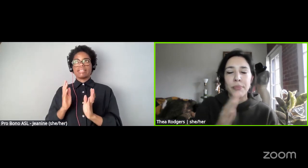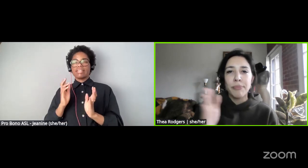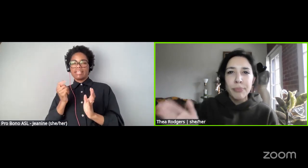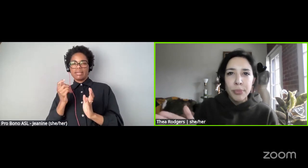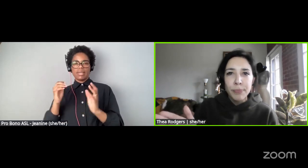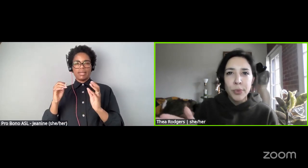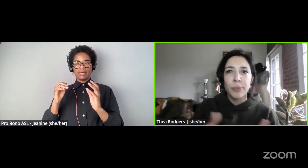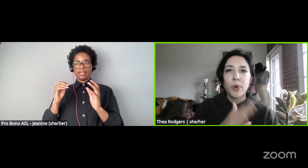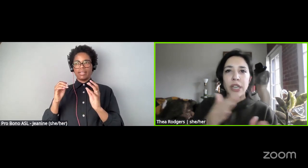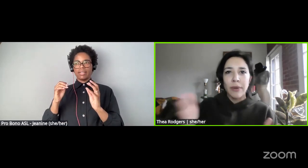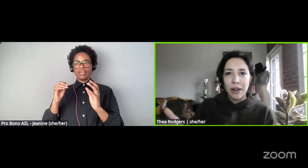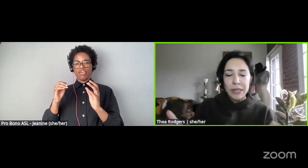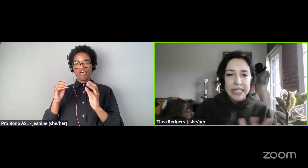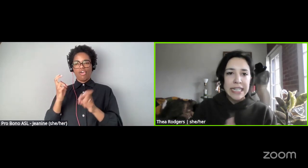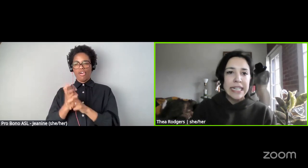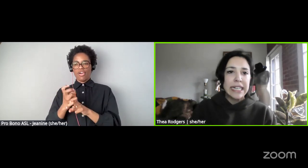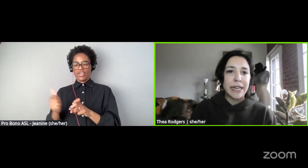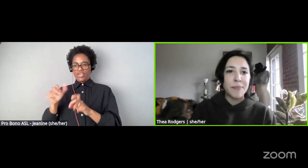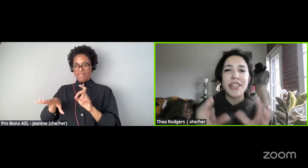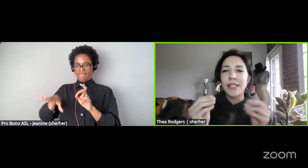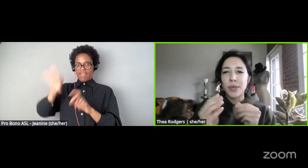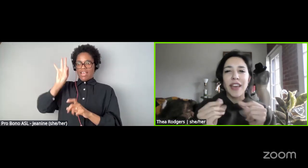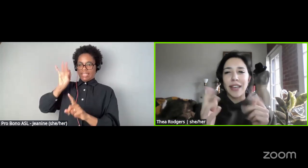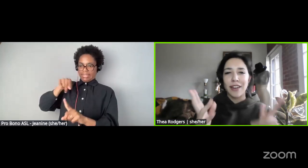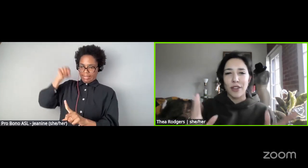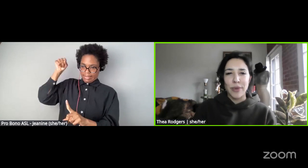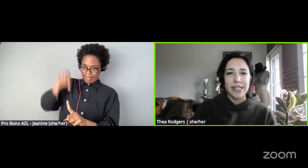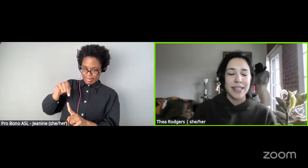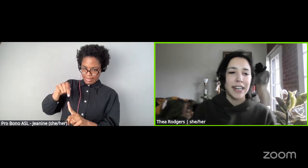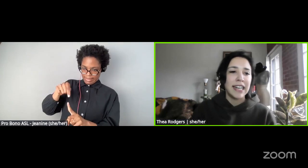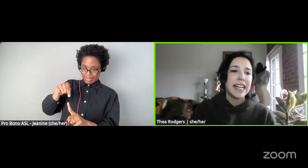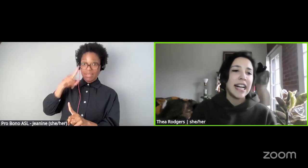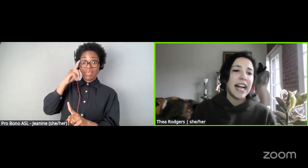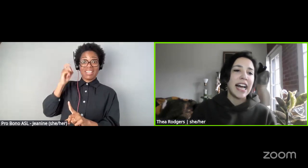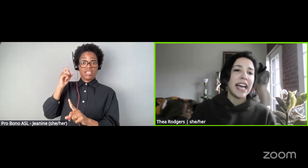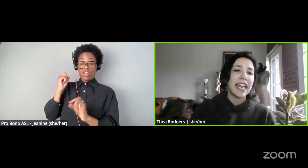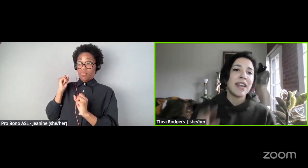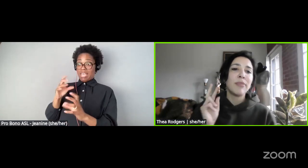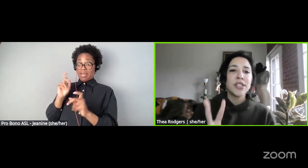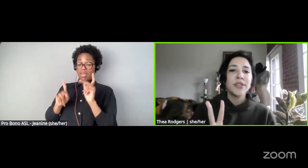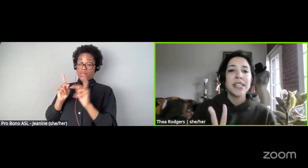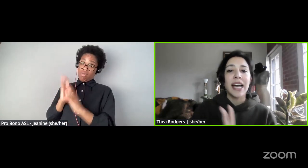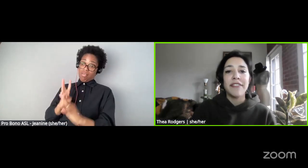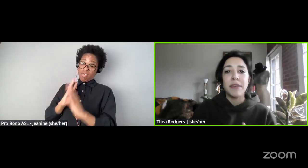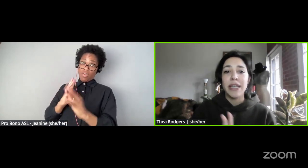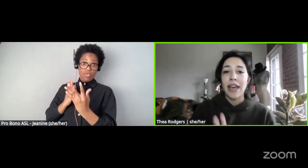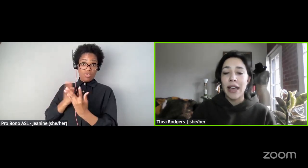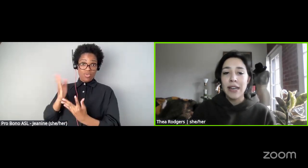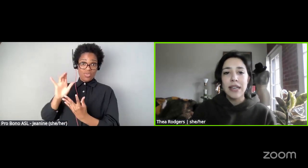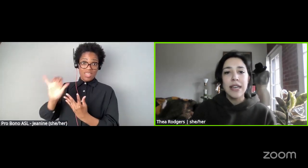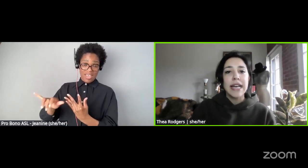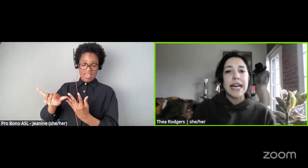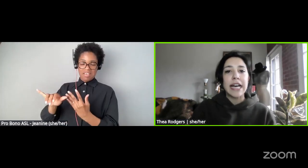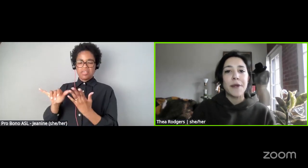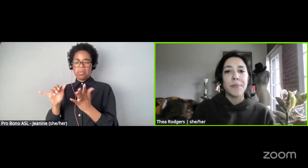harder to point you out. But that's sort of getting into the weeds here. Number two is